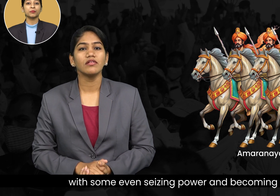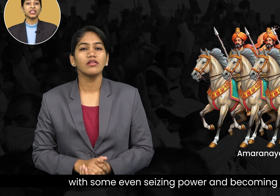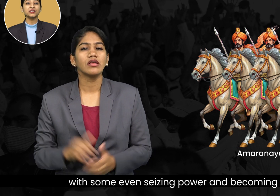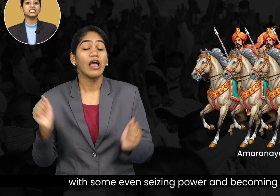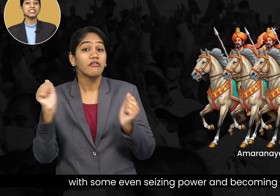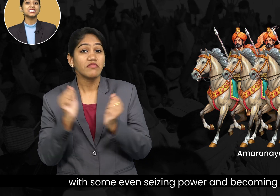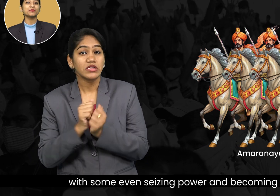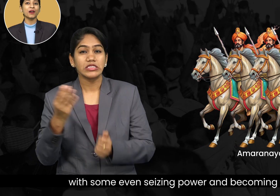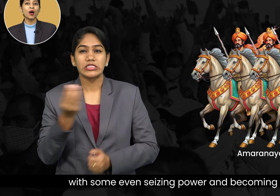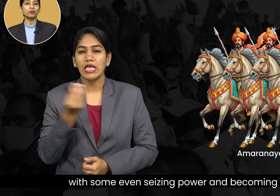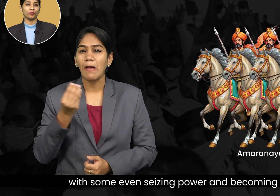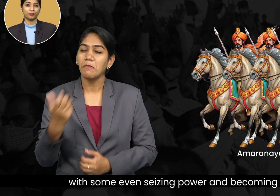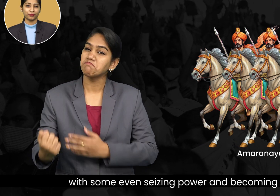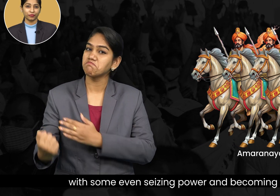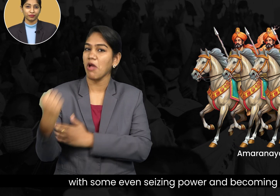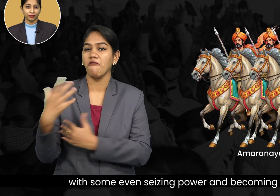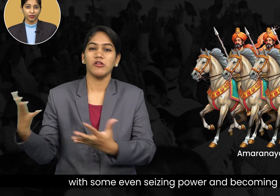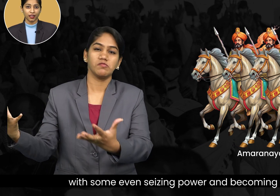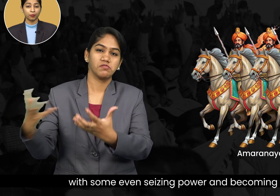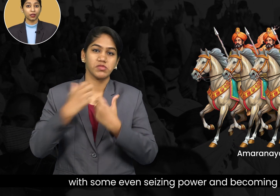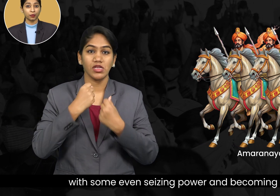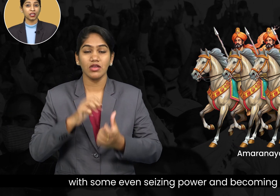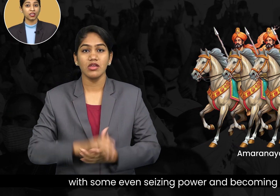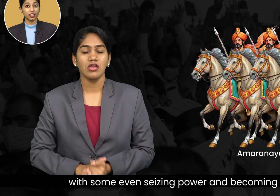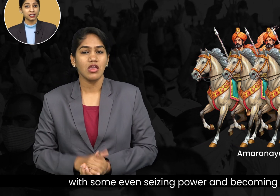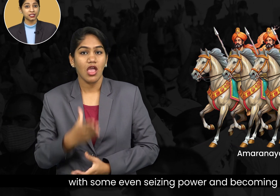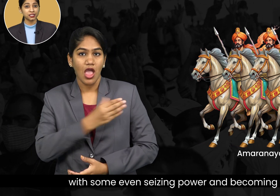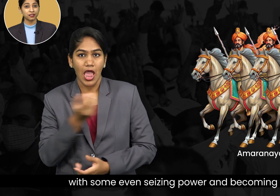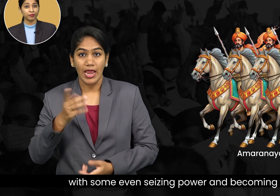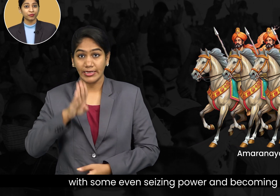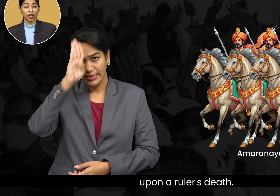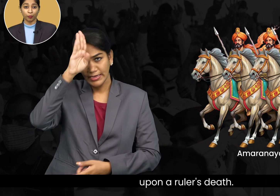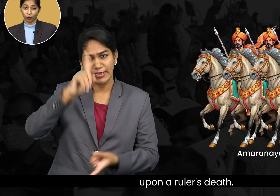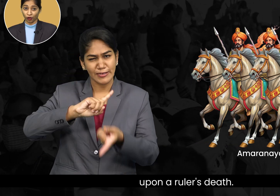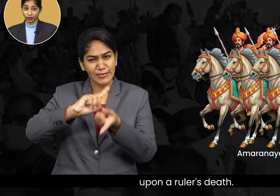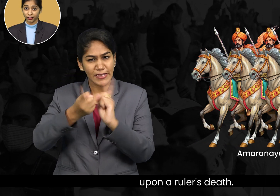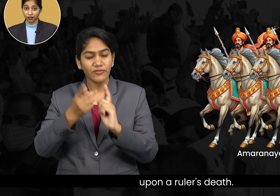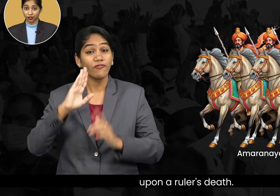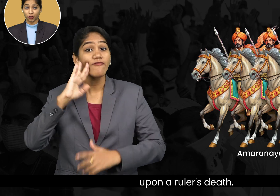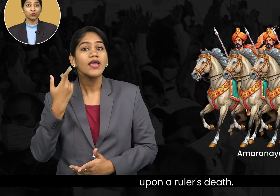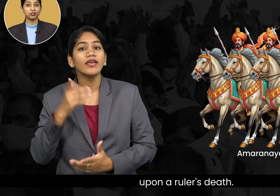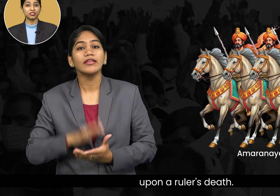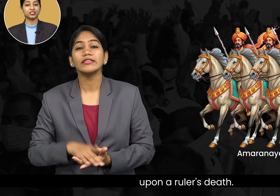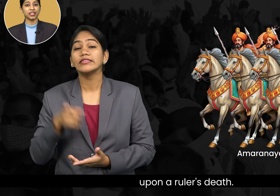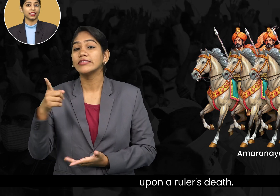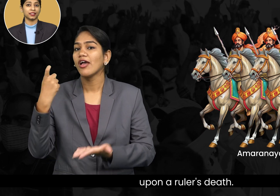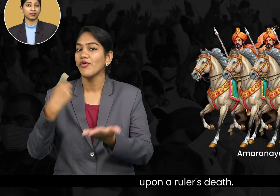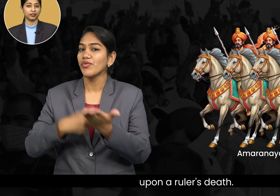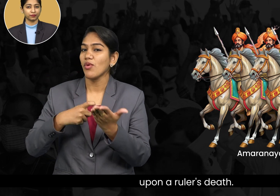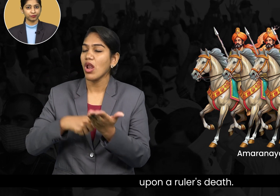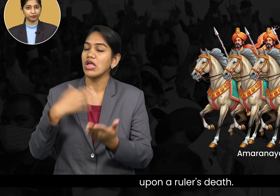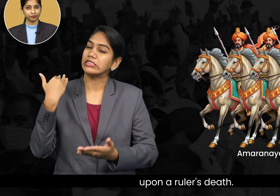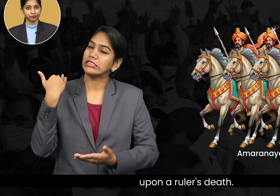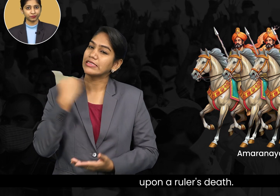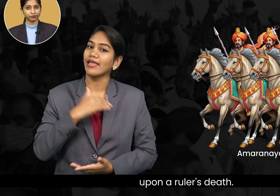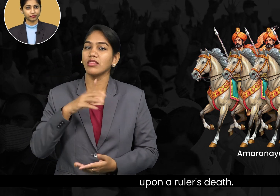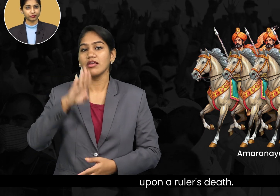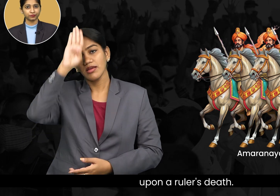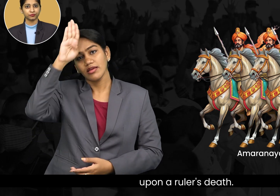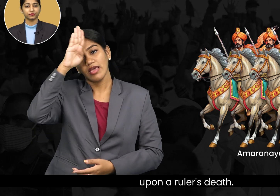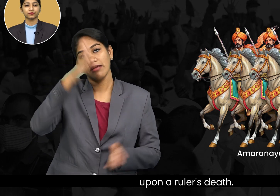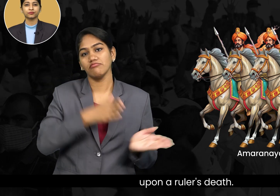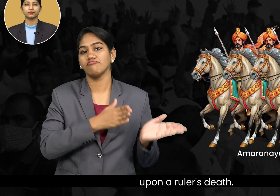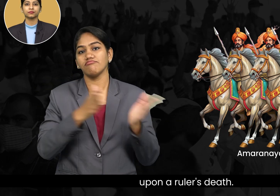with some even seizing power and becoming kings upon a ruler's death.